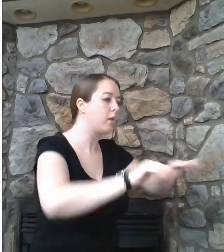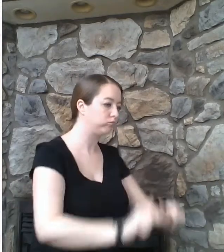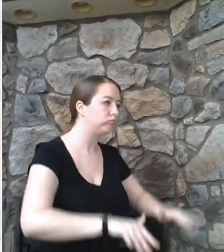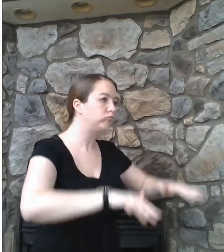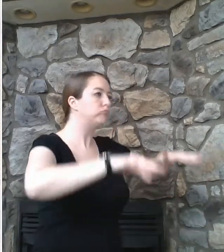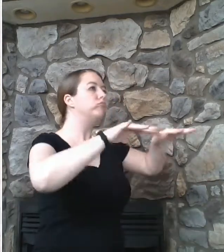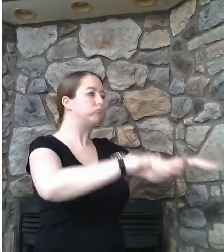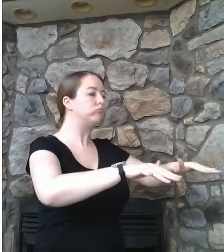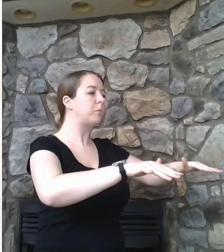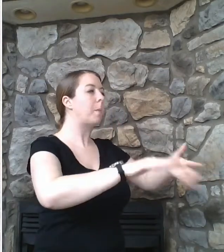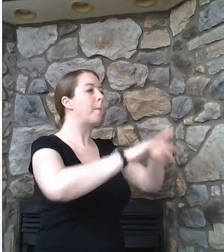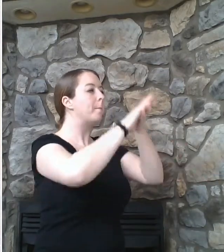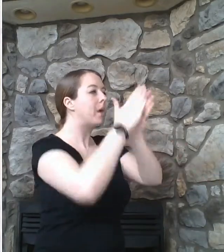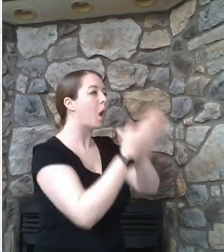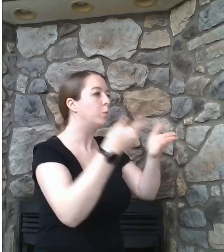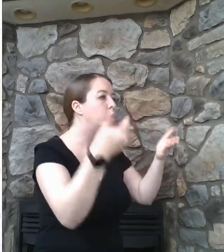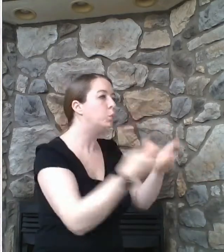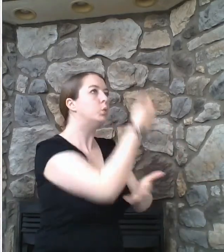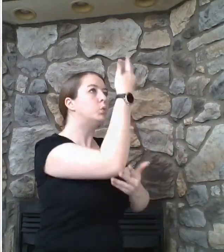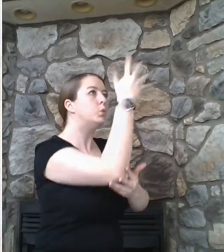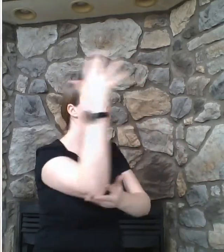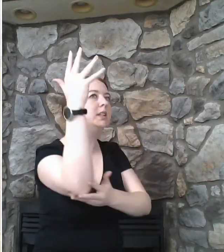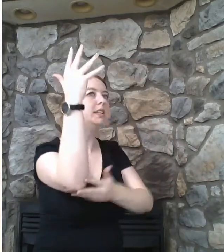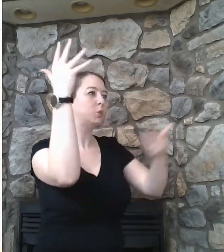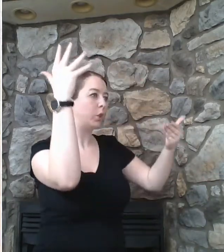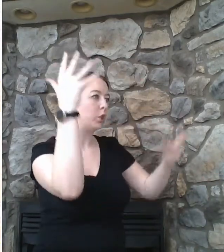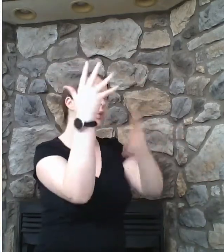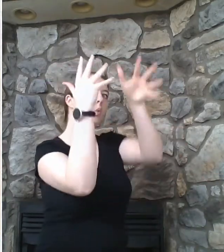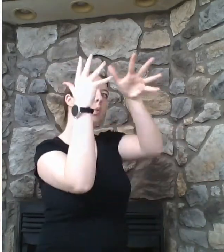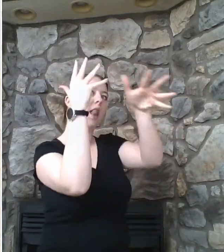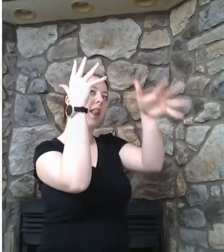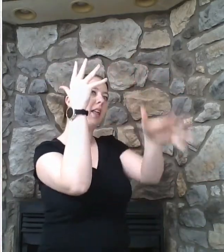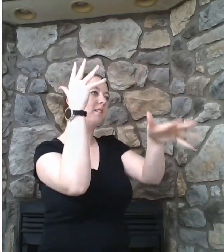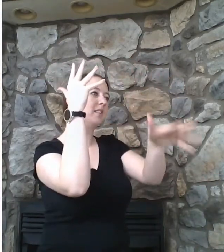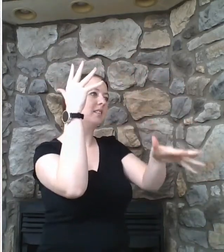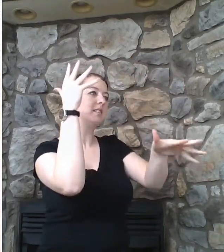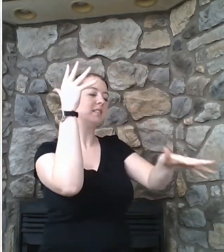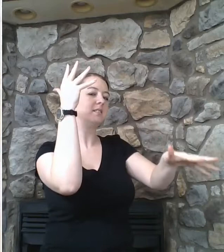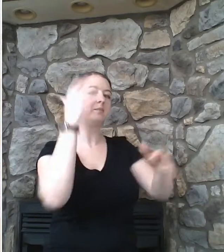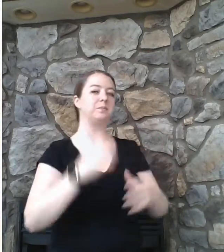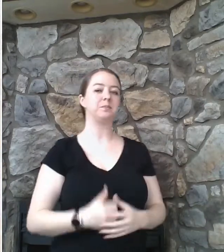new trees with new leaves.